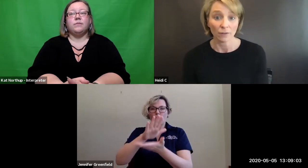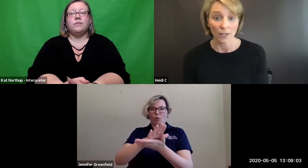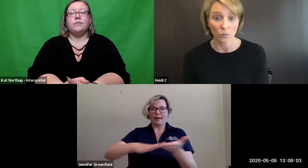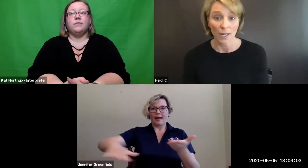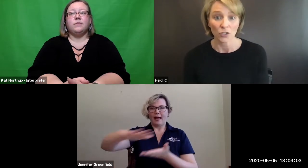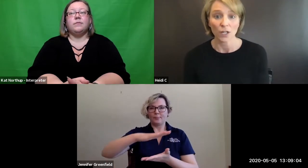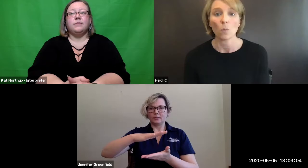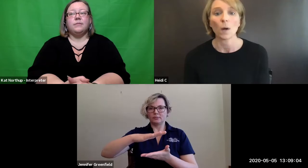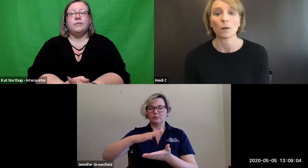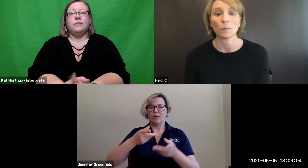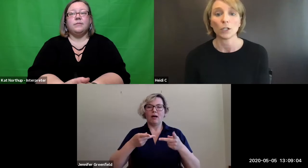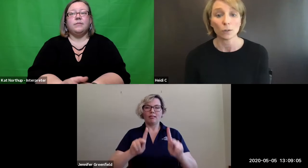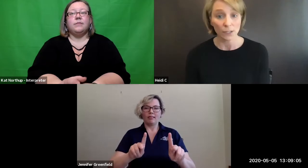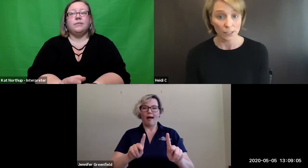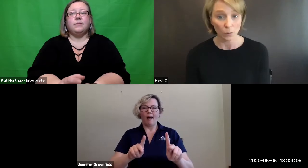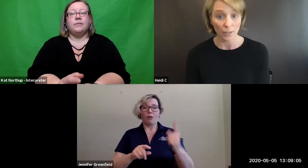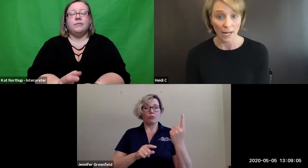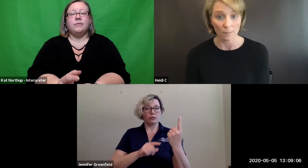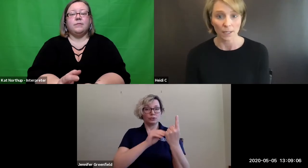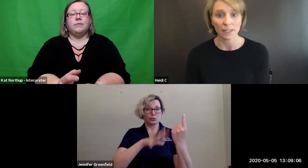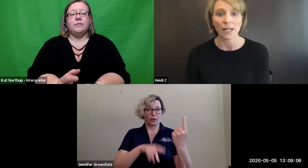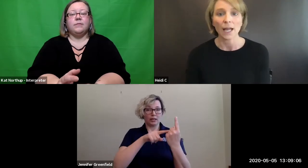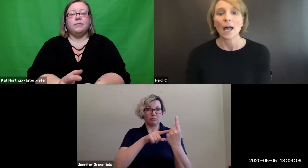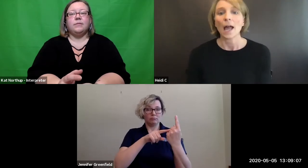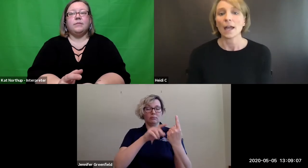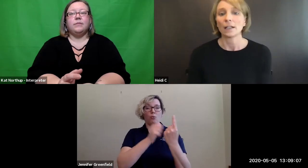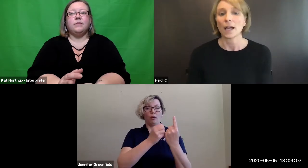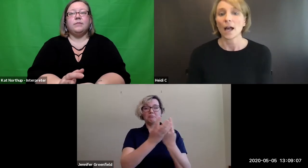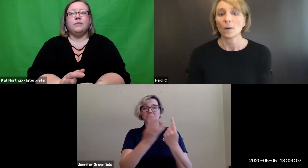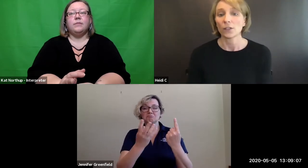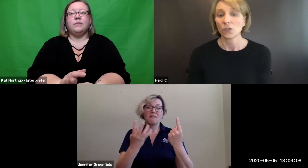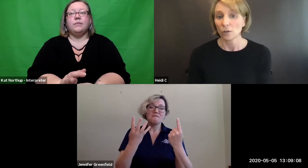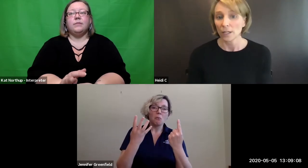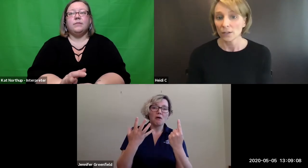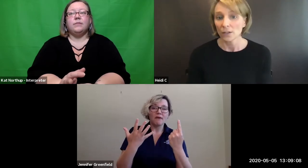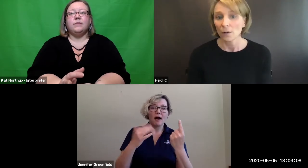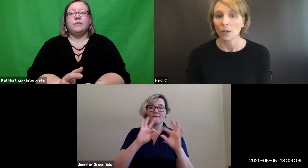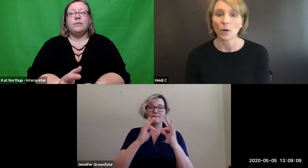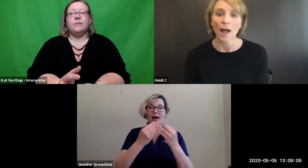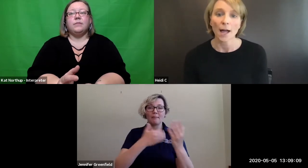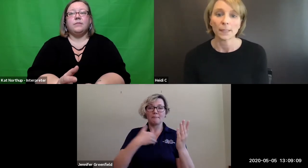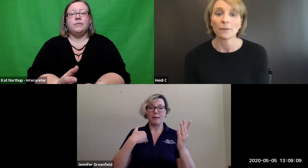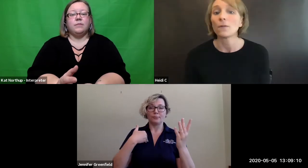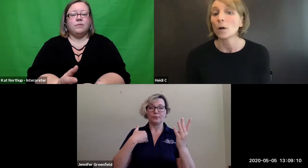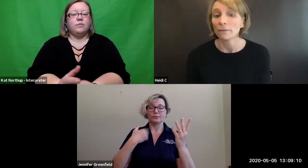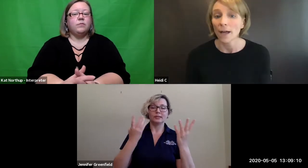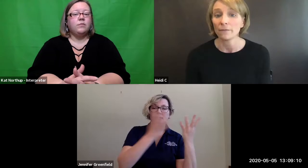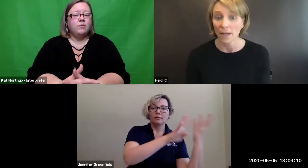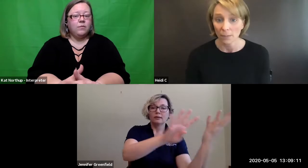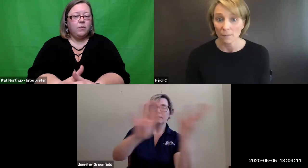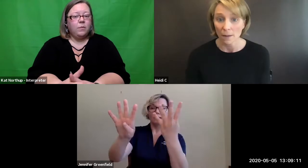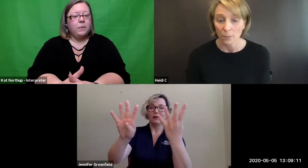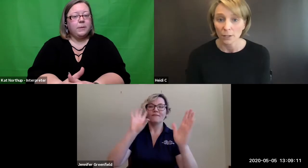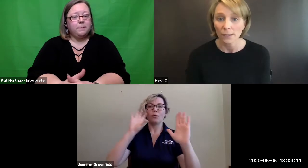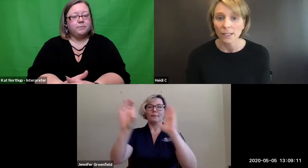live graduation where we would use the school campus and allow a student with perhaps 4 or 5